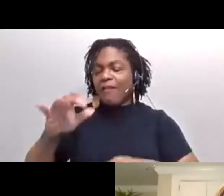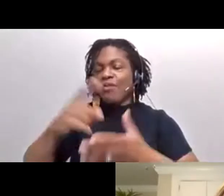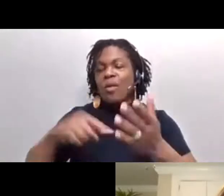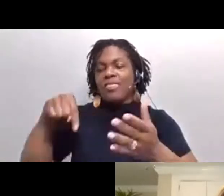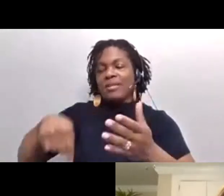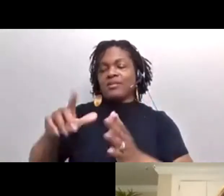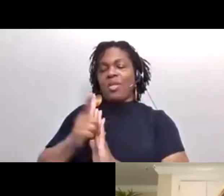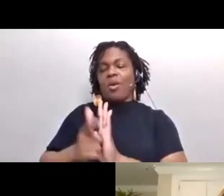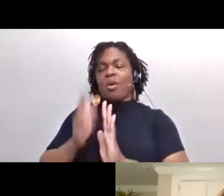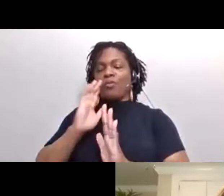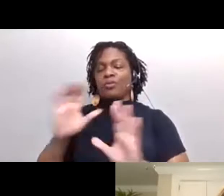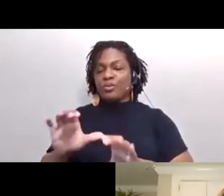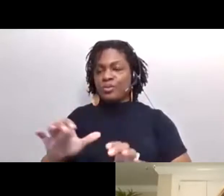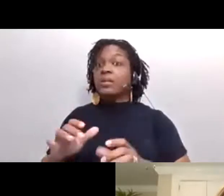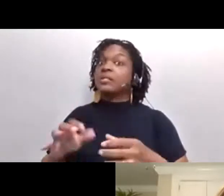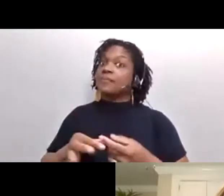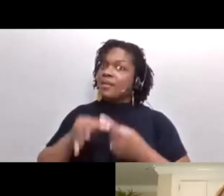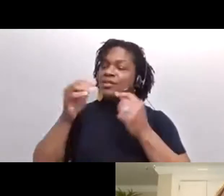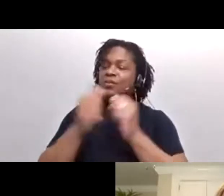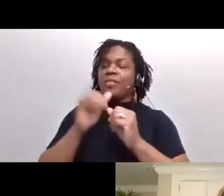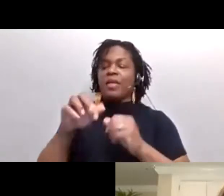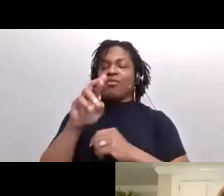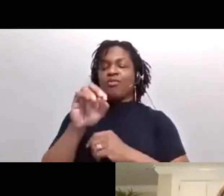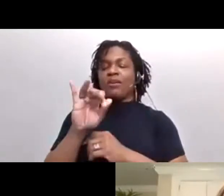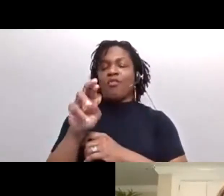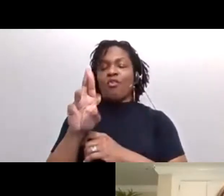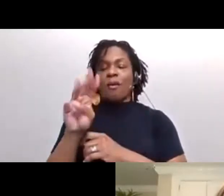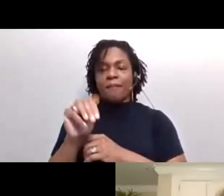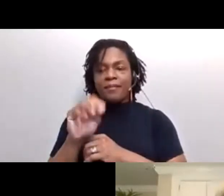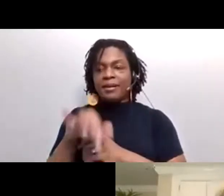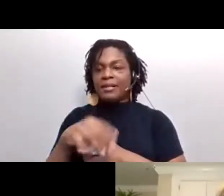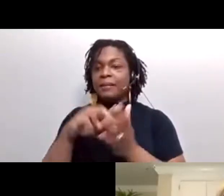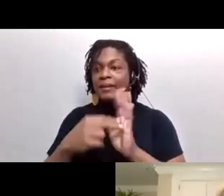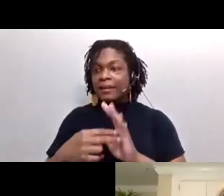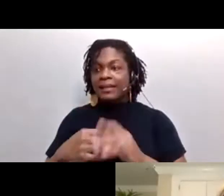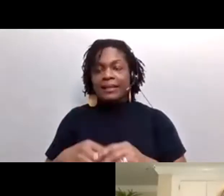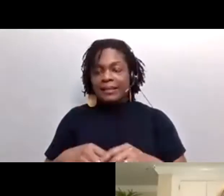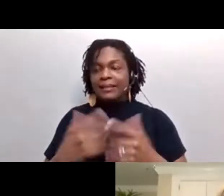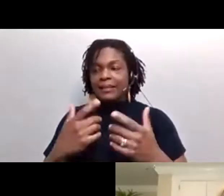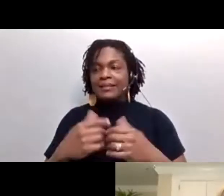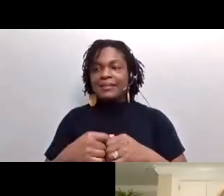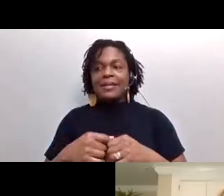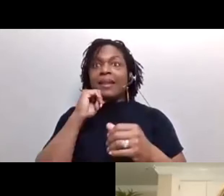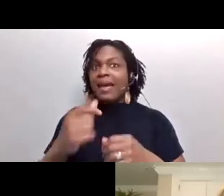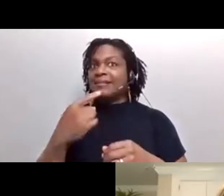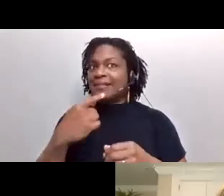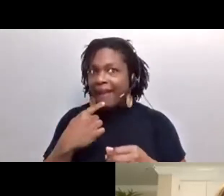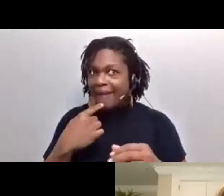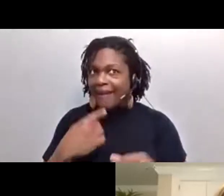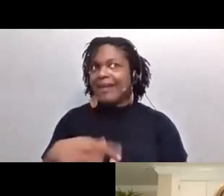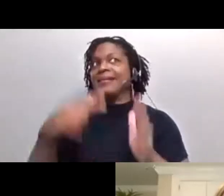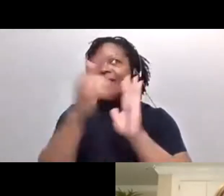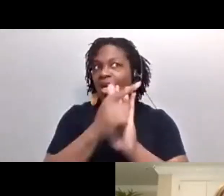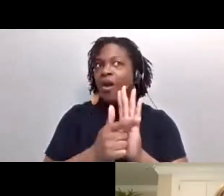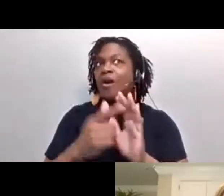of reform. I said, so no, it's not legal. And I'm not telling you to go down the street and smoke. That's not what I'm saying. That would be another bill